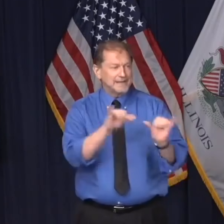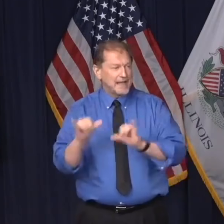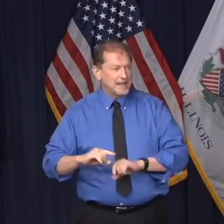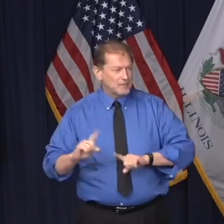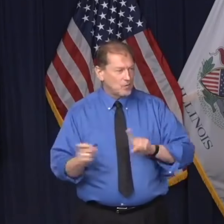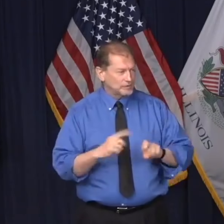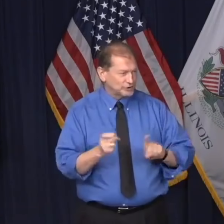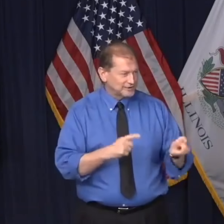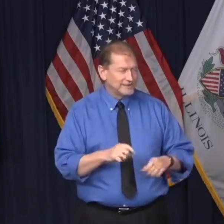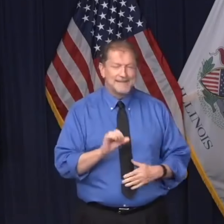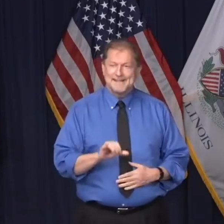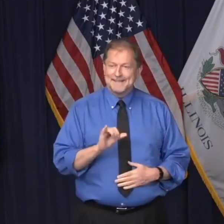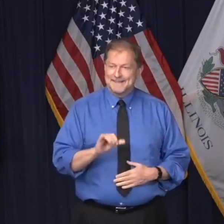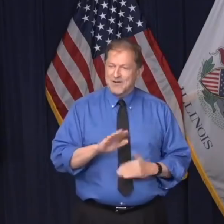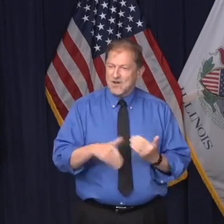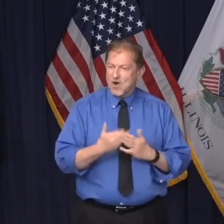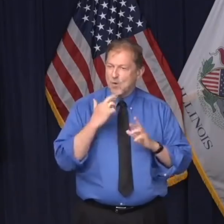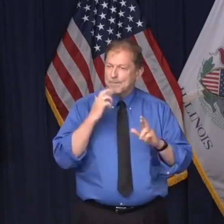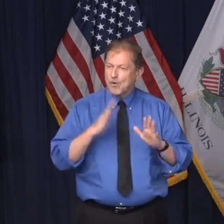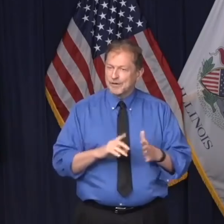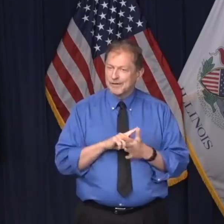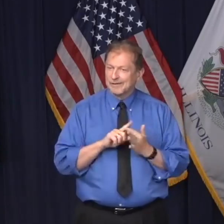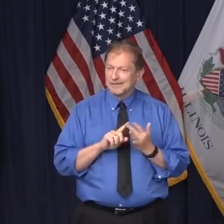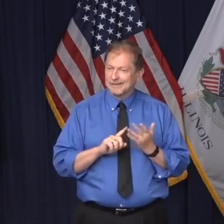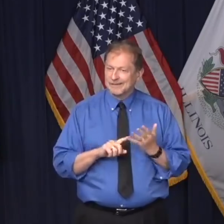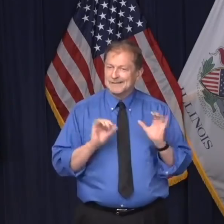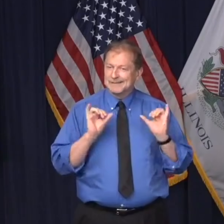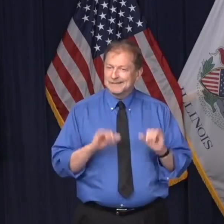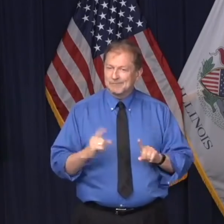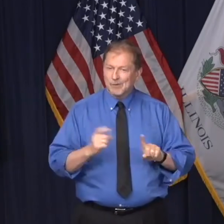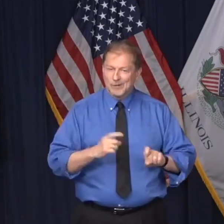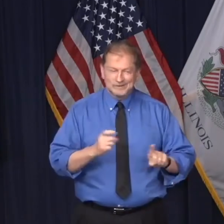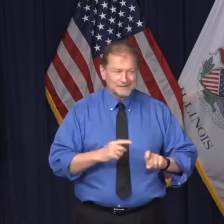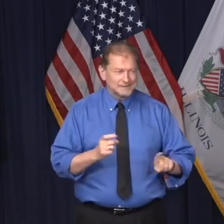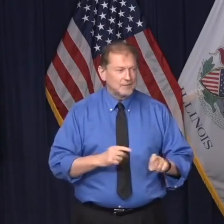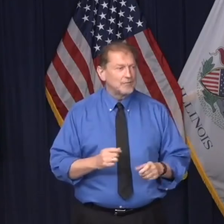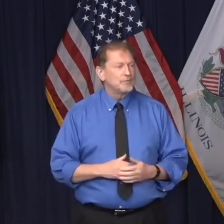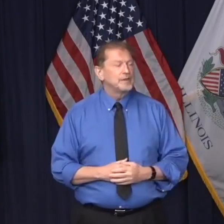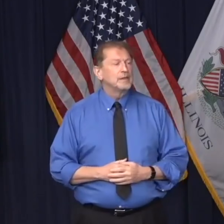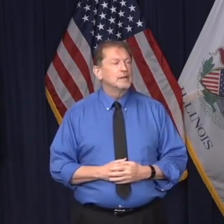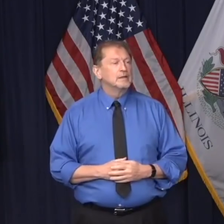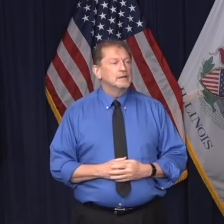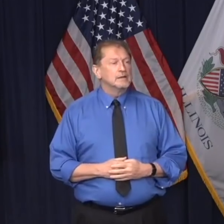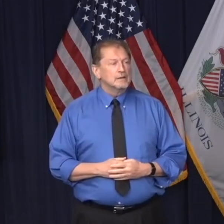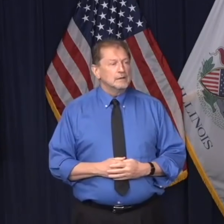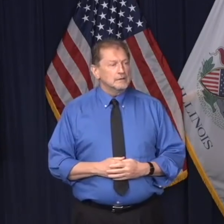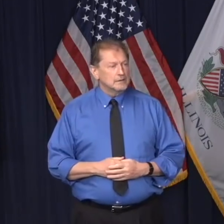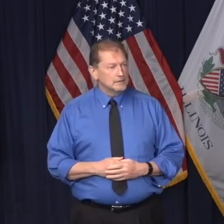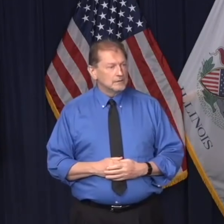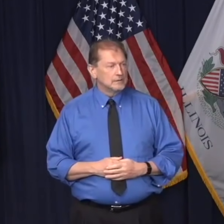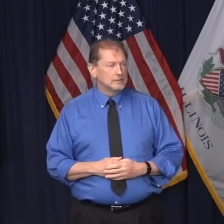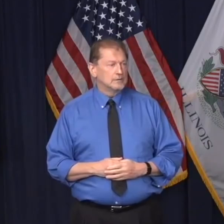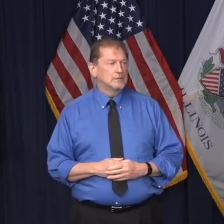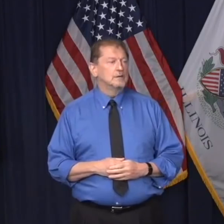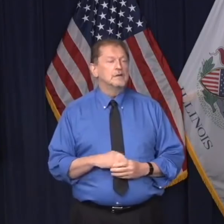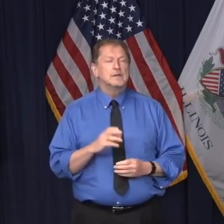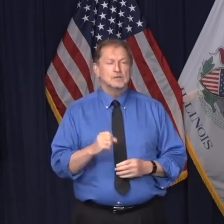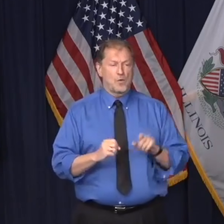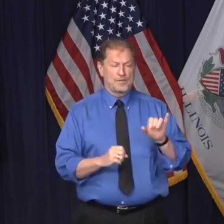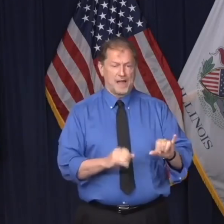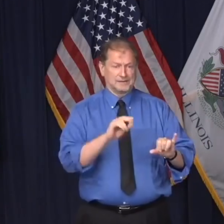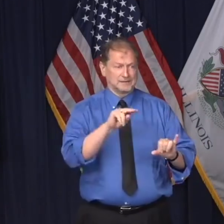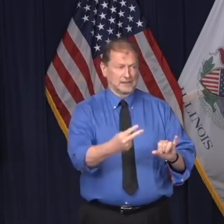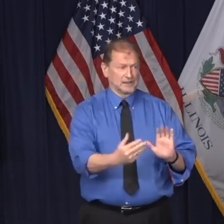question? Pretty much. We're on the same conference call? I'm trying to tie them up with a bow Great, here thank today. So in regards to this second